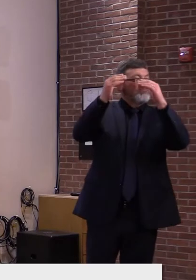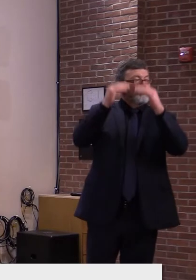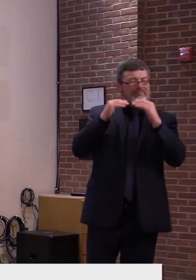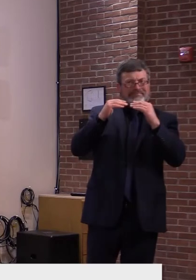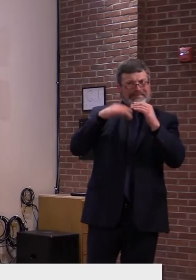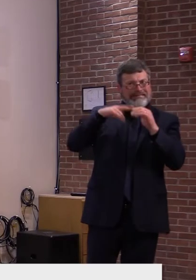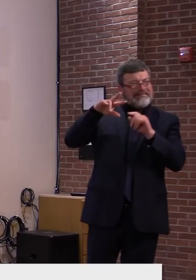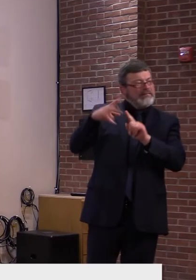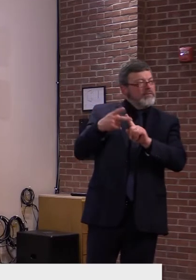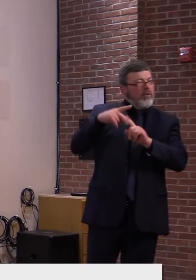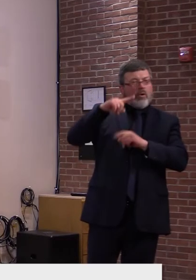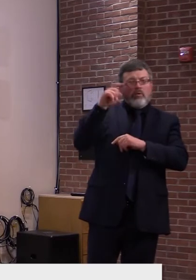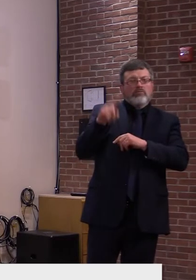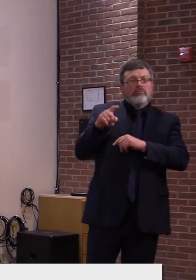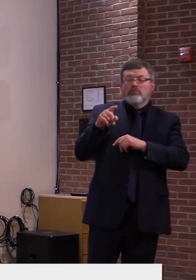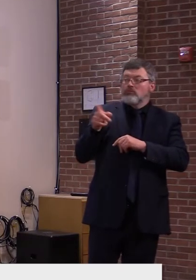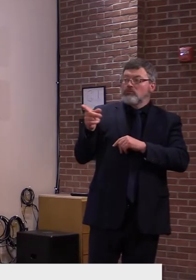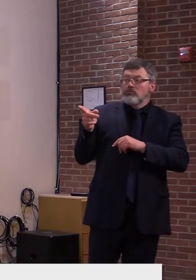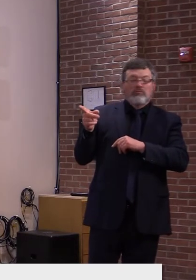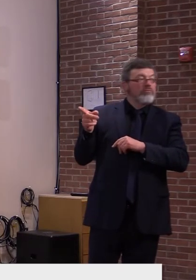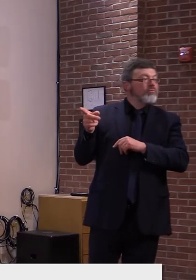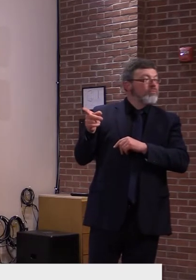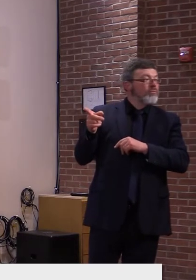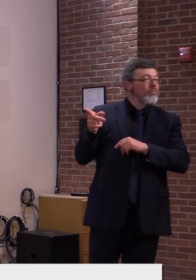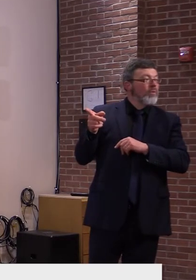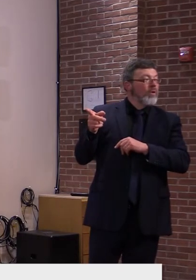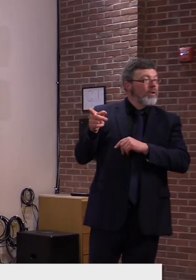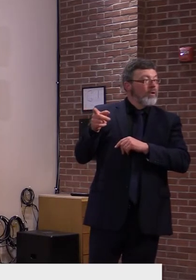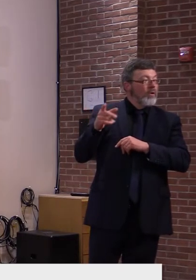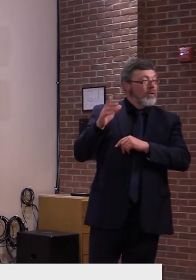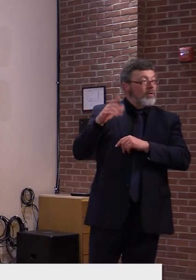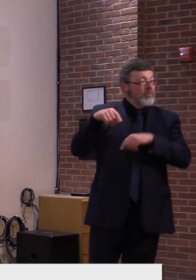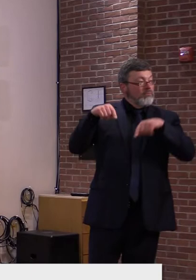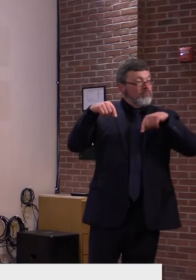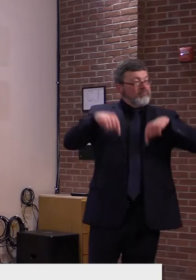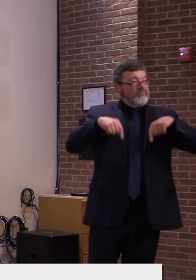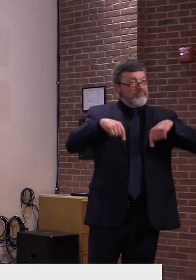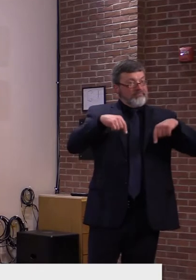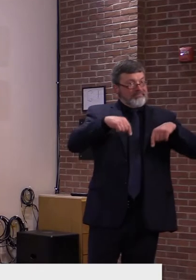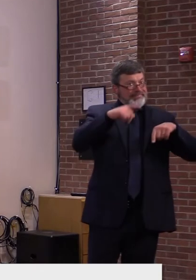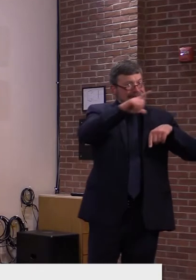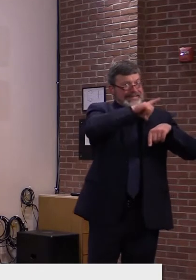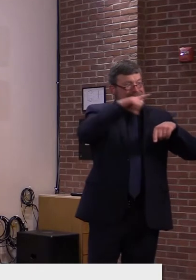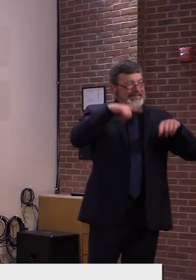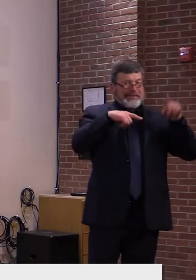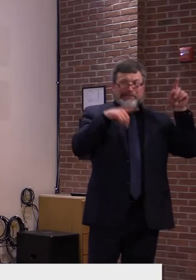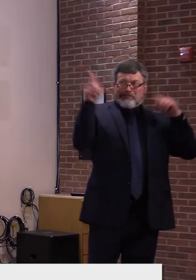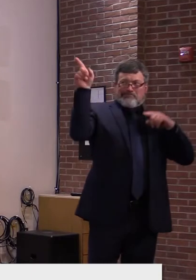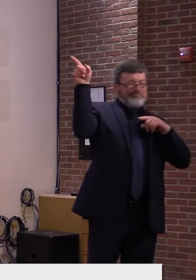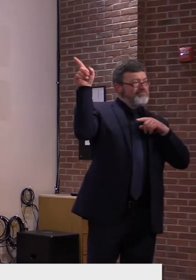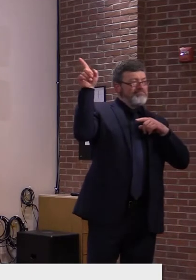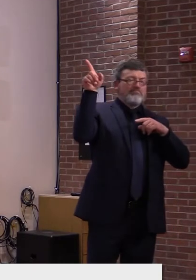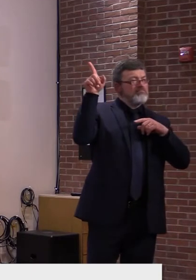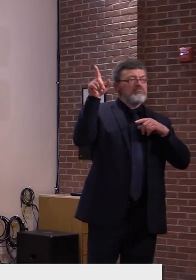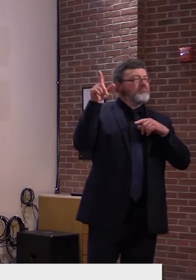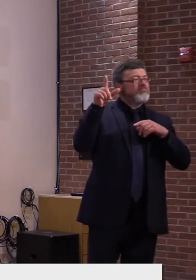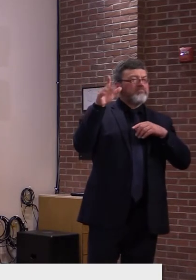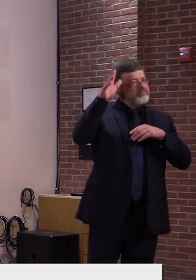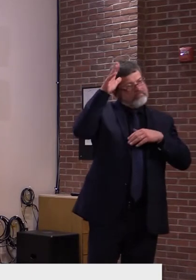Please, if the legislature does not amend the bill to include this option, is this what